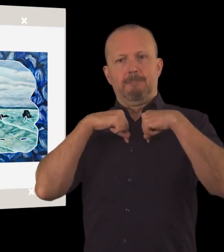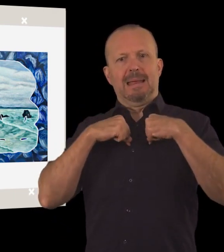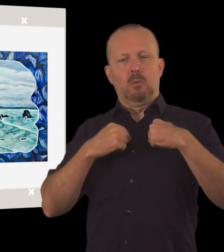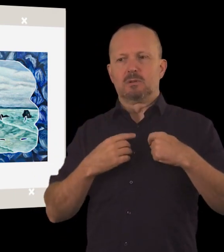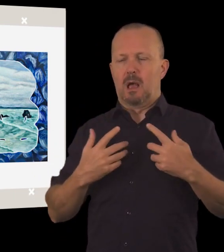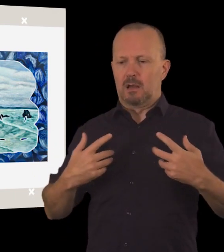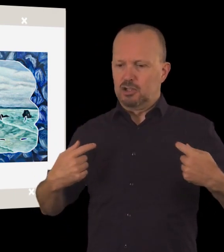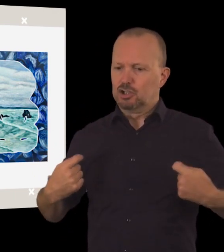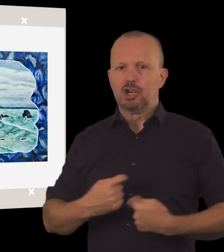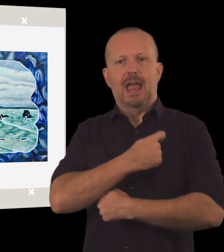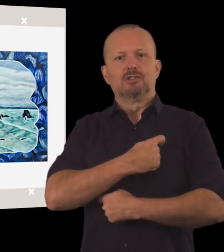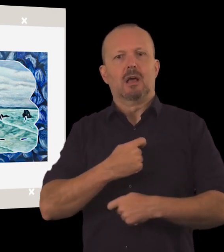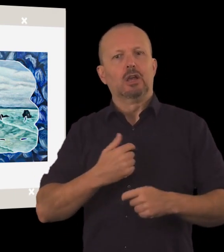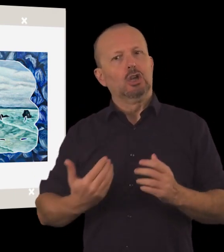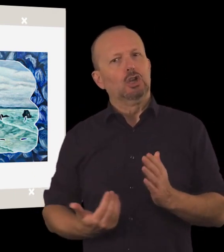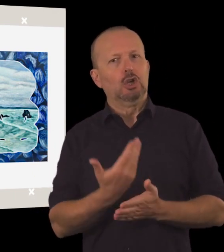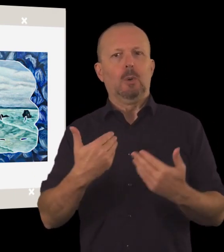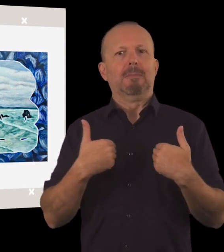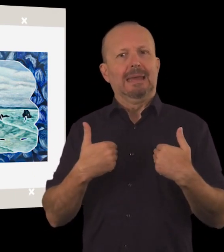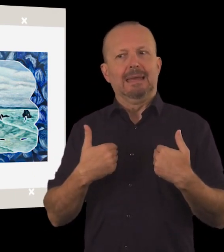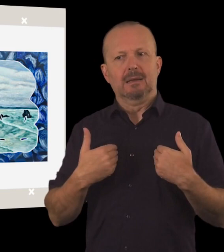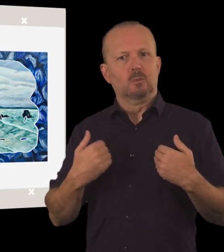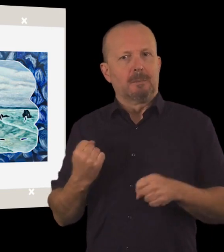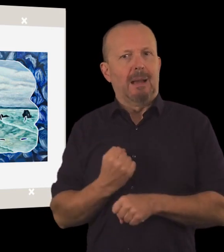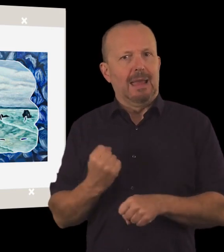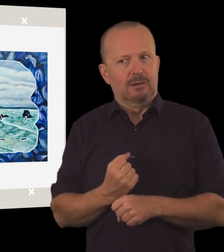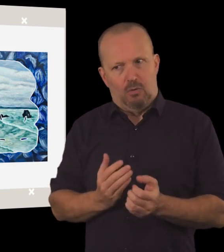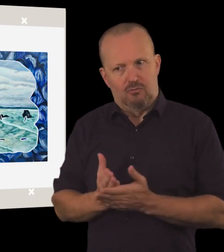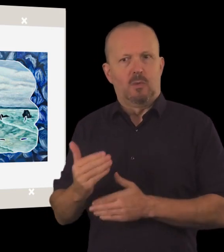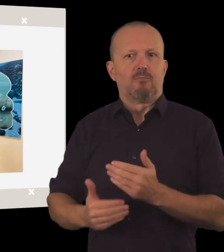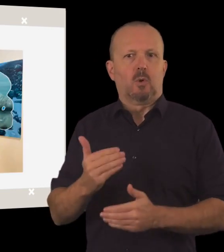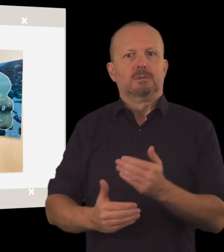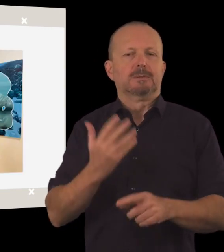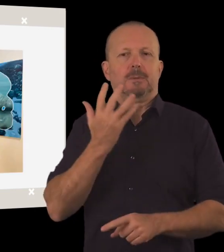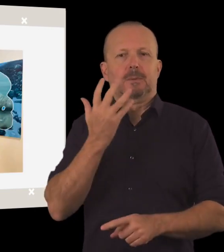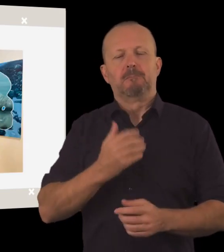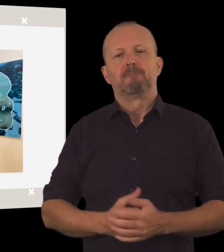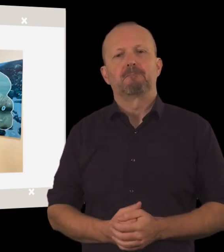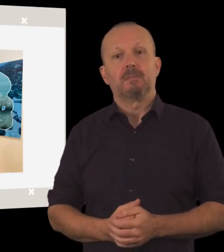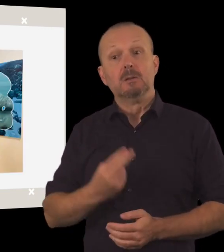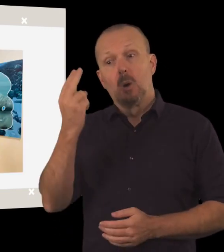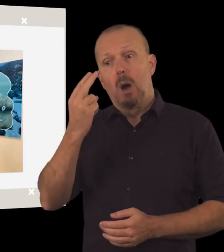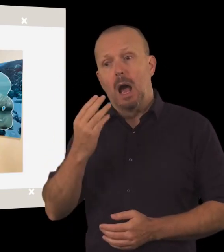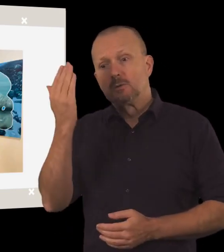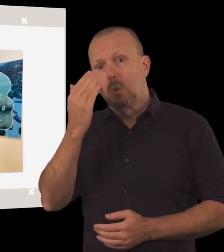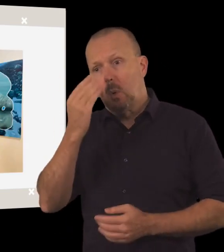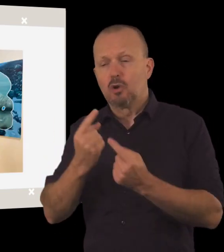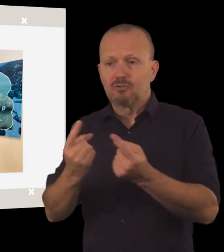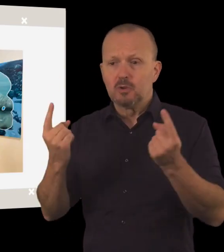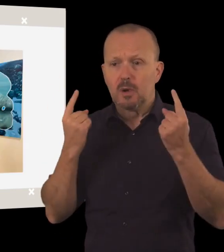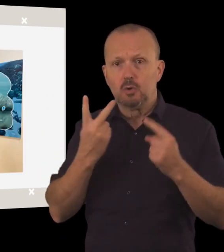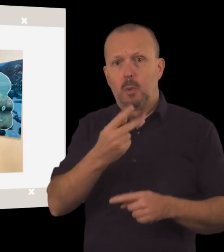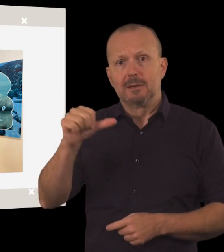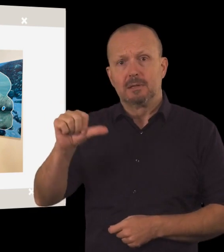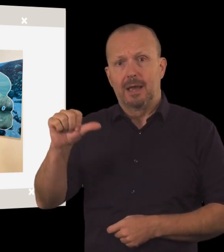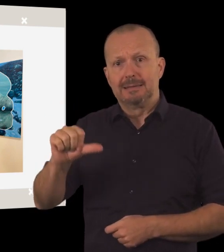like a new me was created. It's probably the best way that I can explain it. So I graduated from art